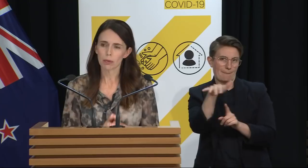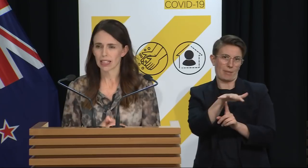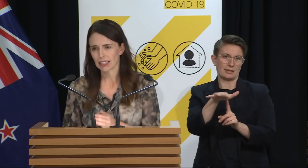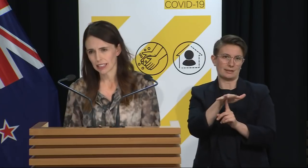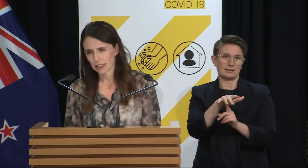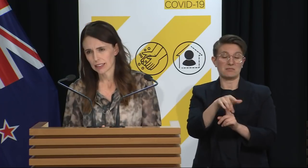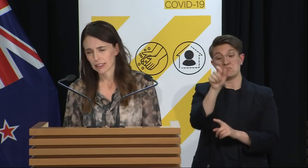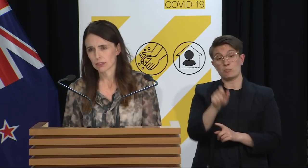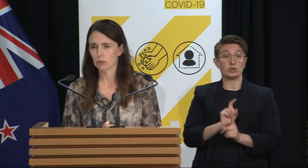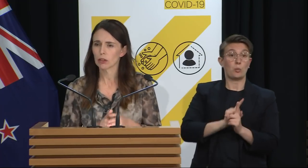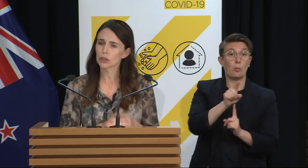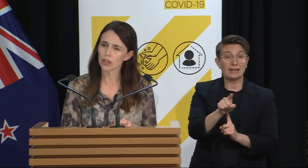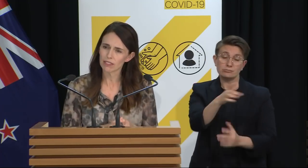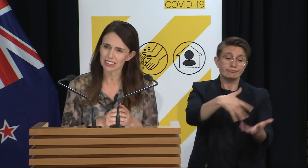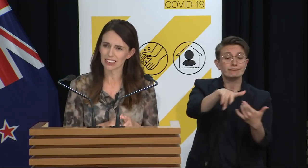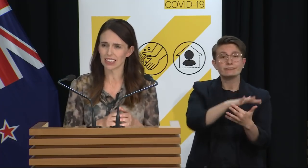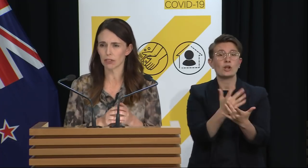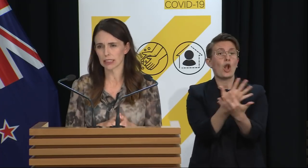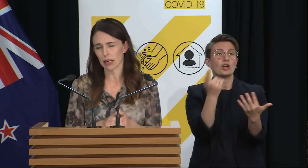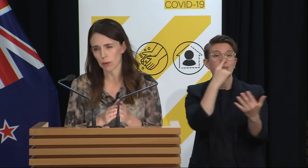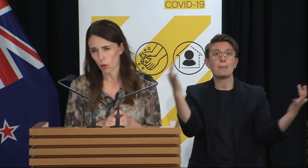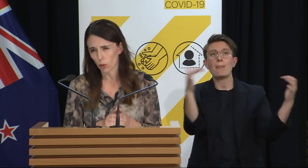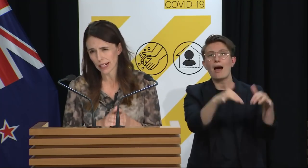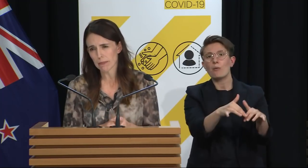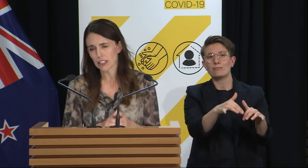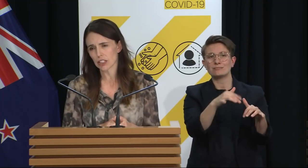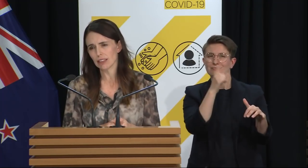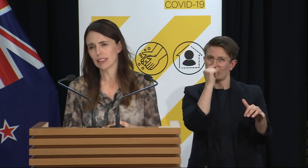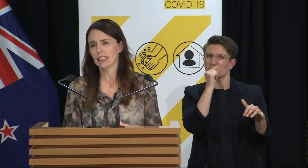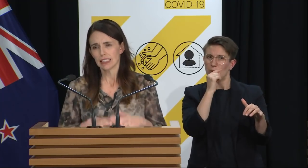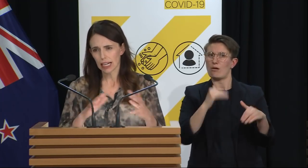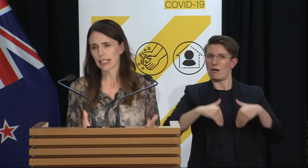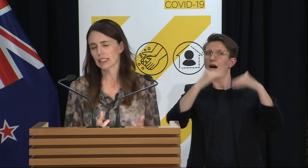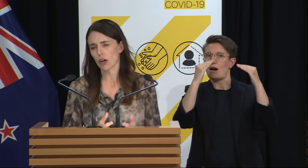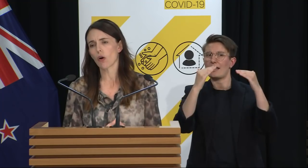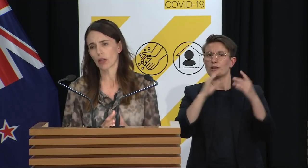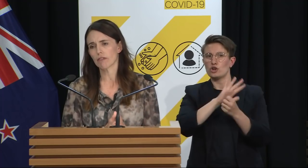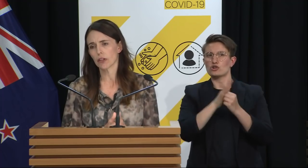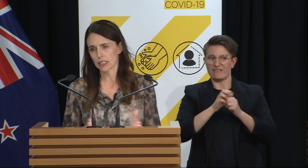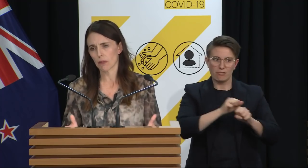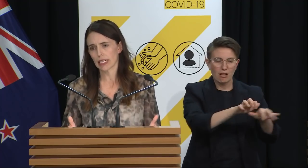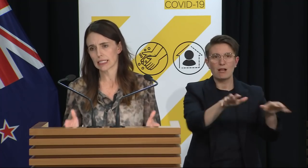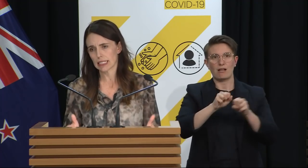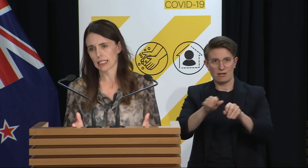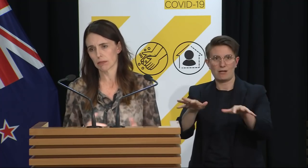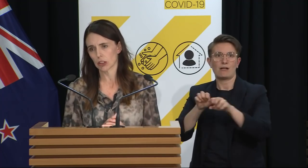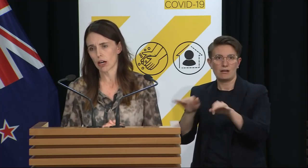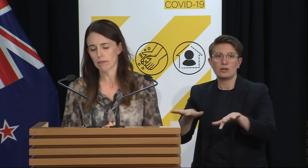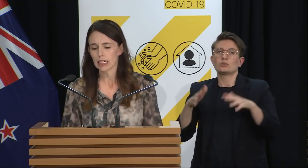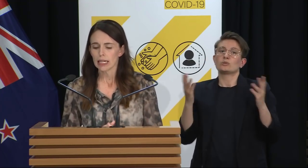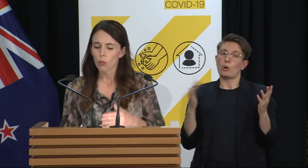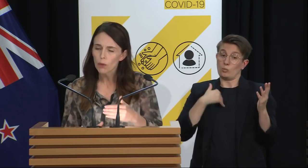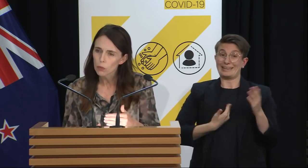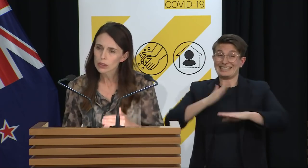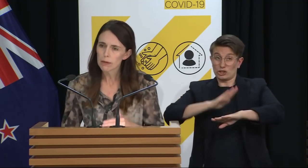highly populated areas. We also have existing risks that we were already managing. And taken as a whole, our view is that we need to take some